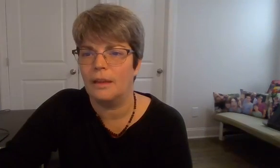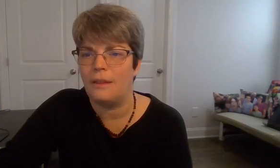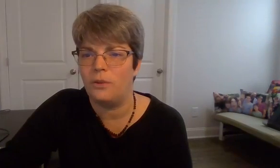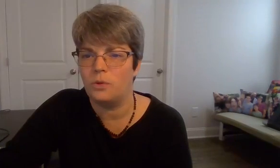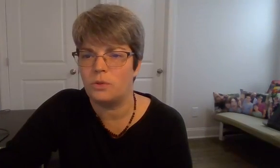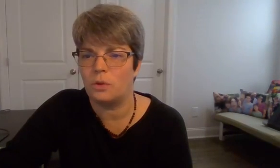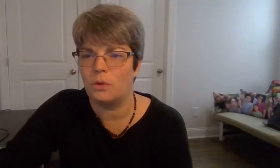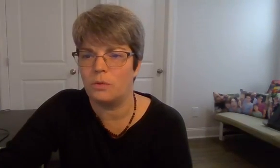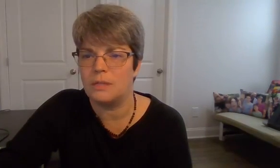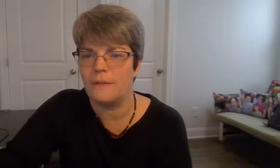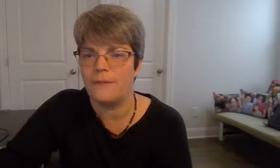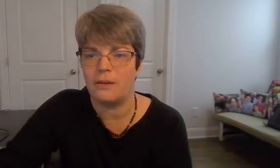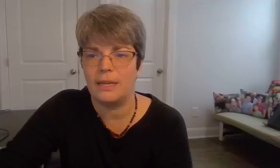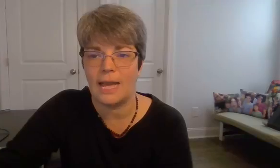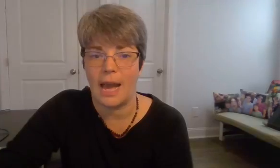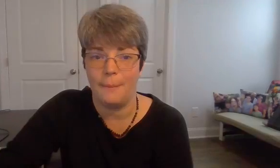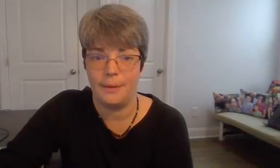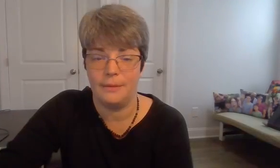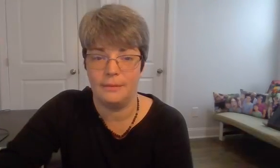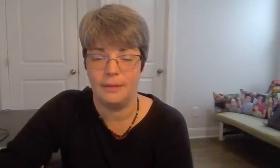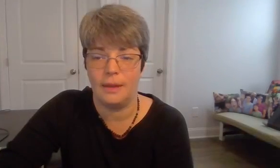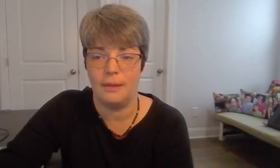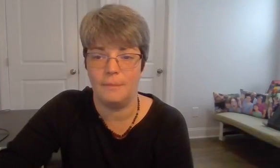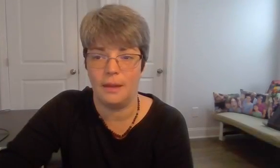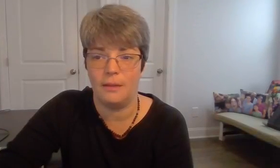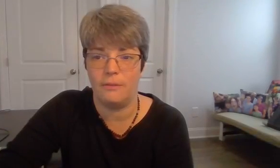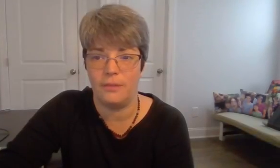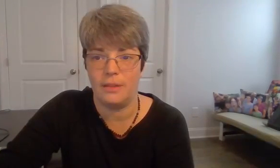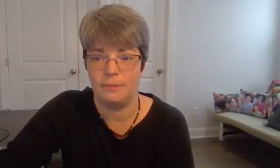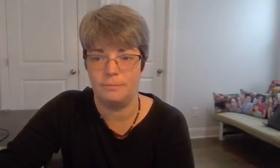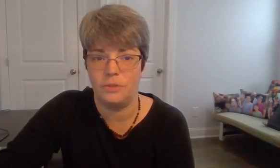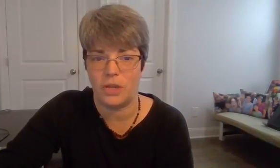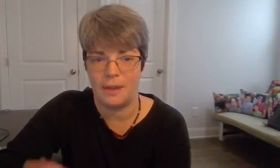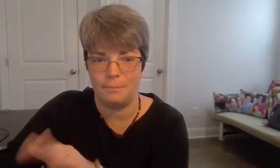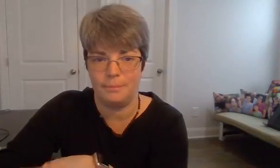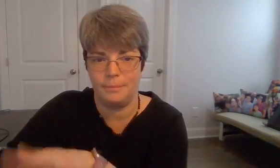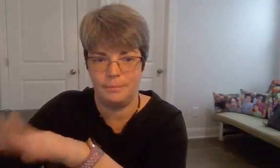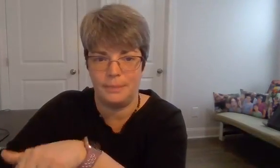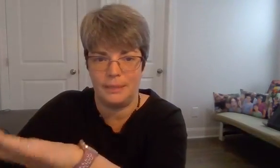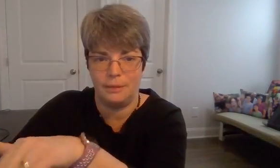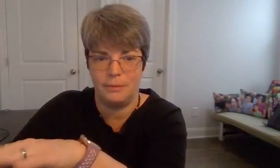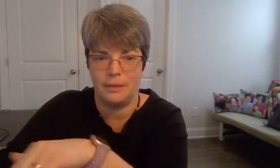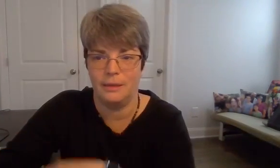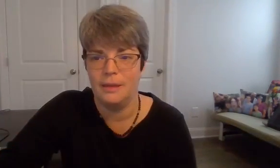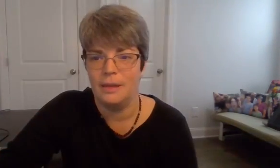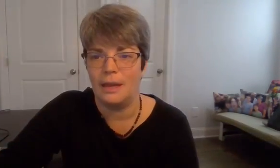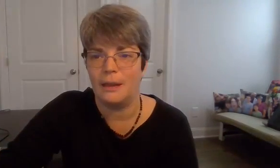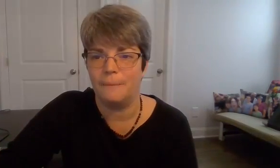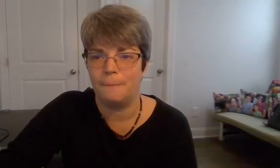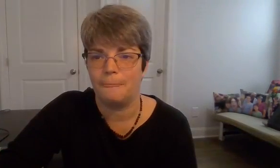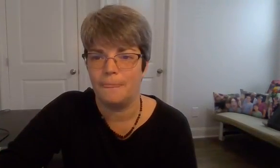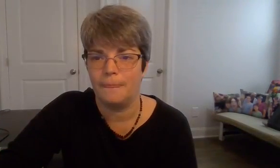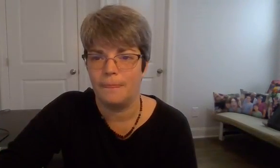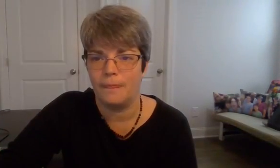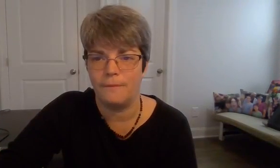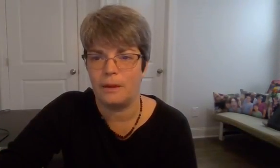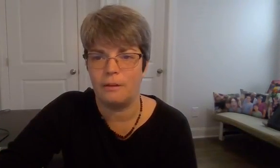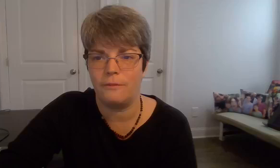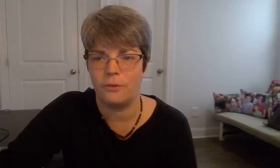If you scroll to the very top of the chat bit over here, the very